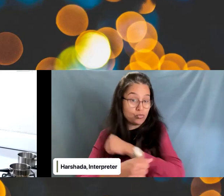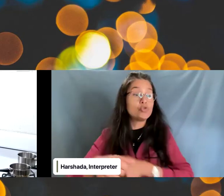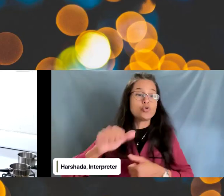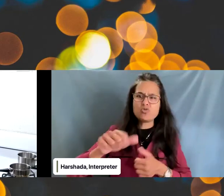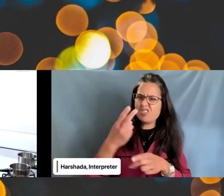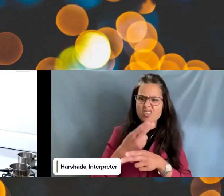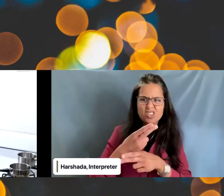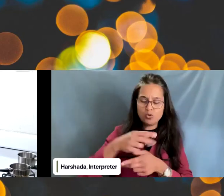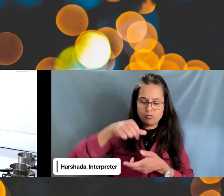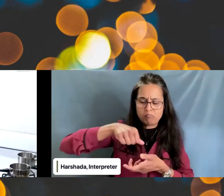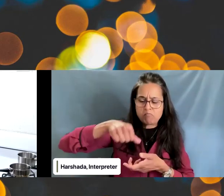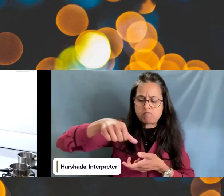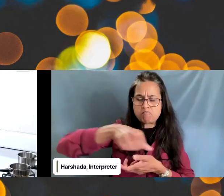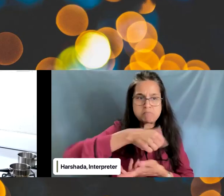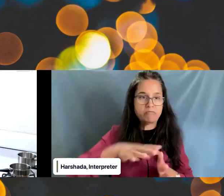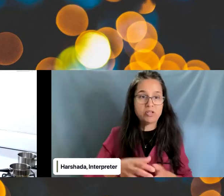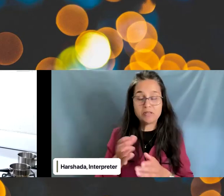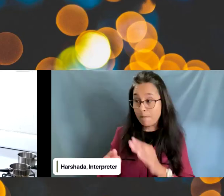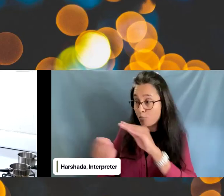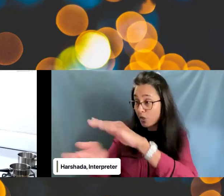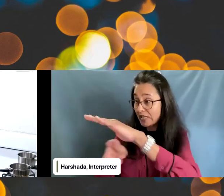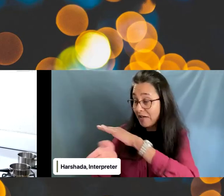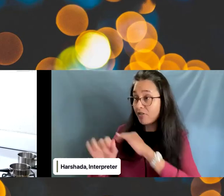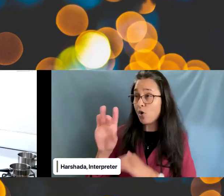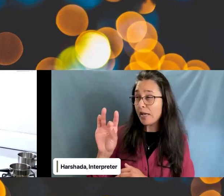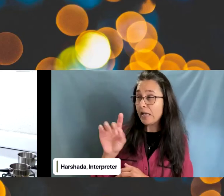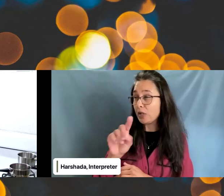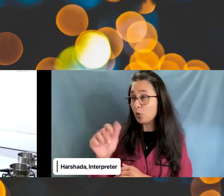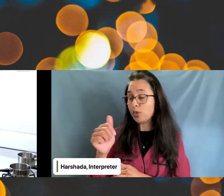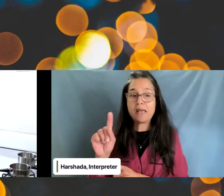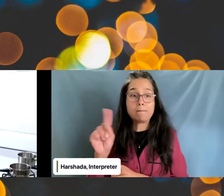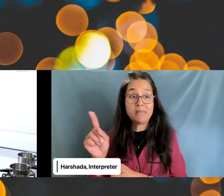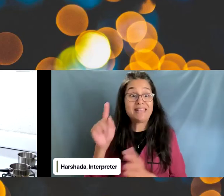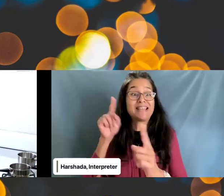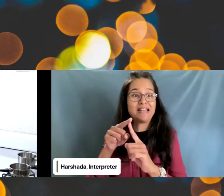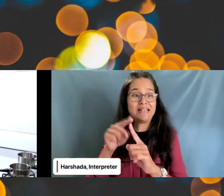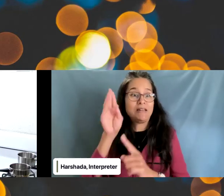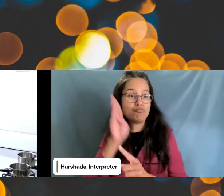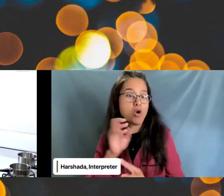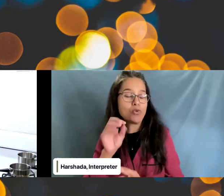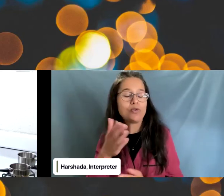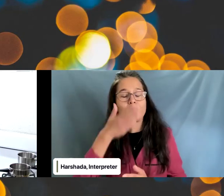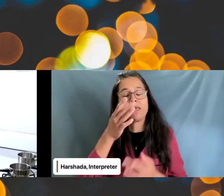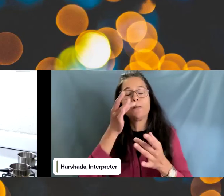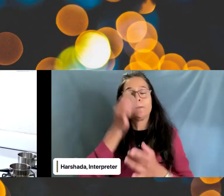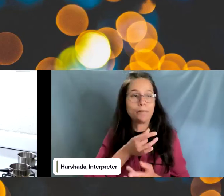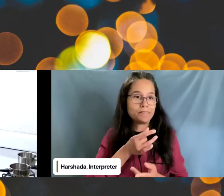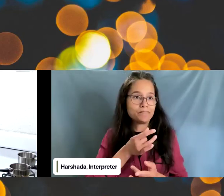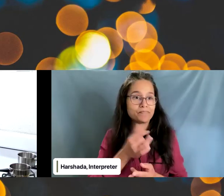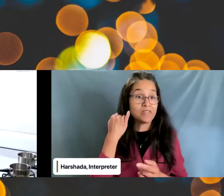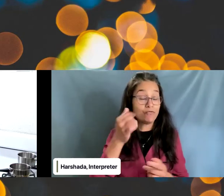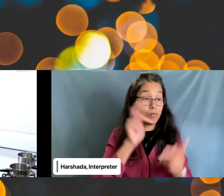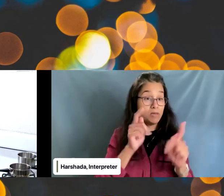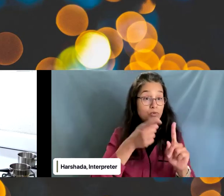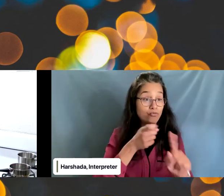it in the oven for 8 to 10 minutes until it's fragrant and brown. For those of you doing it from scratch, this is going to go in the oven for